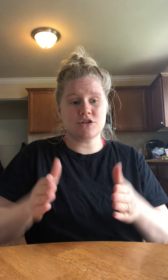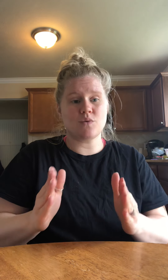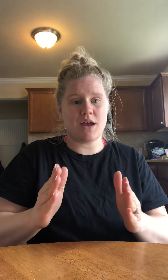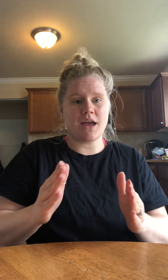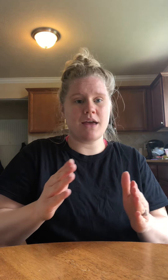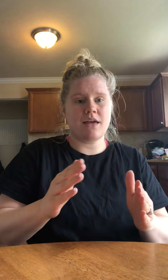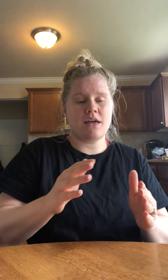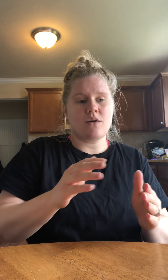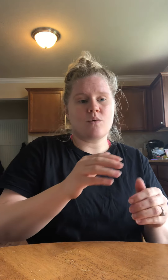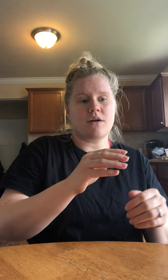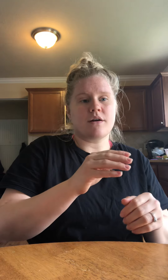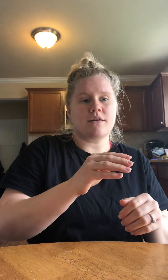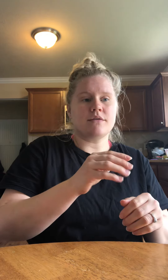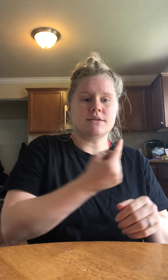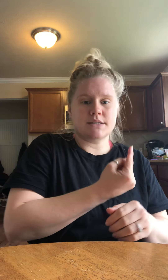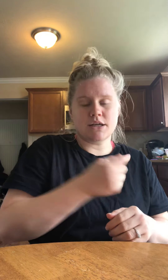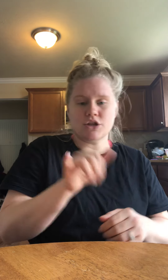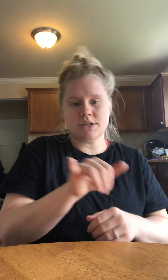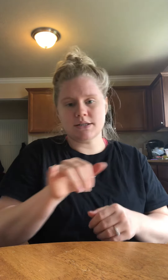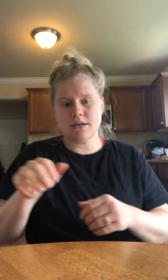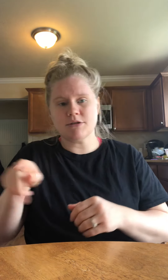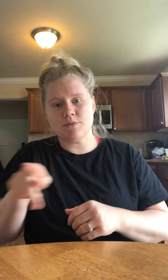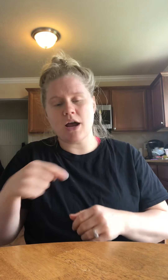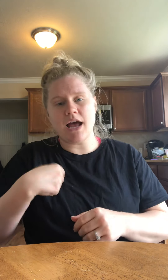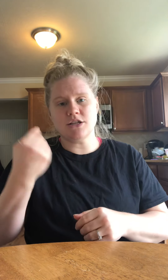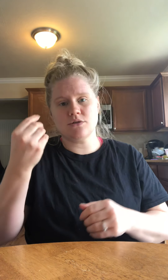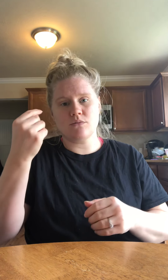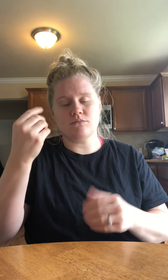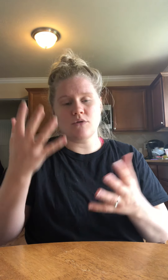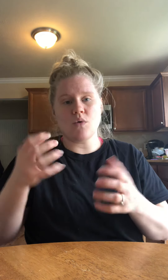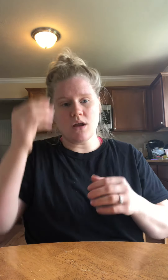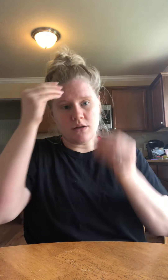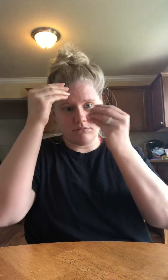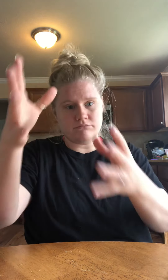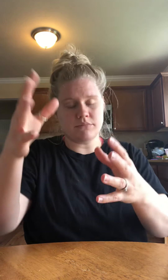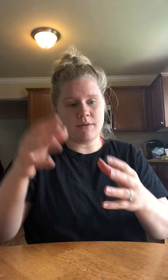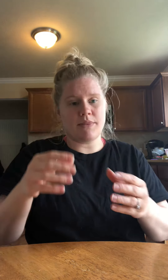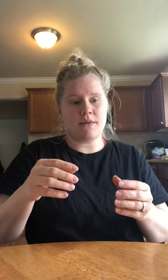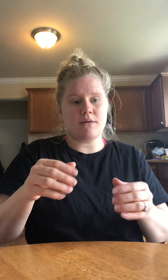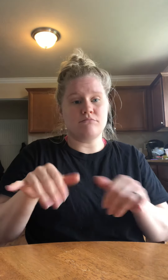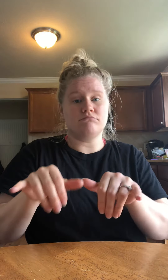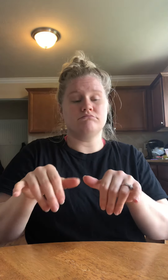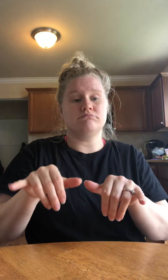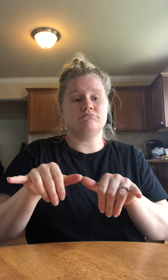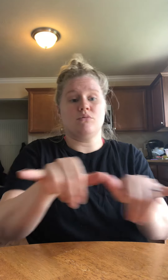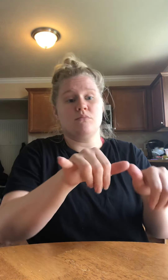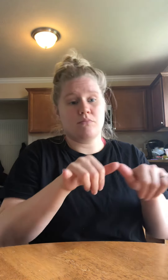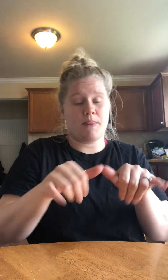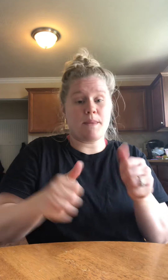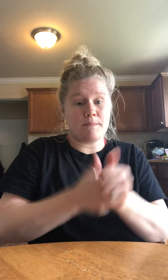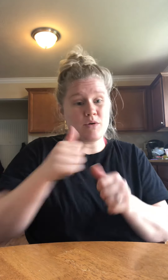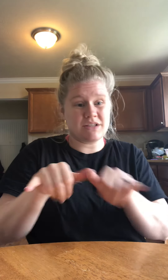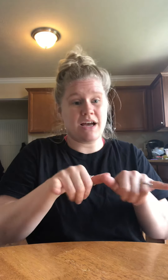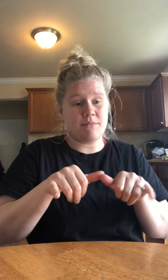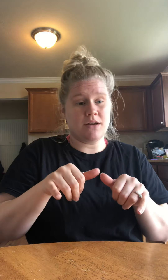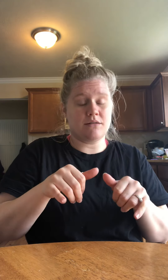of the most common ones. There are also more examples in the exercises. So I just wanted you to be